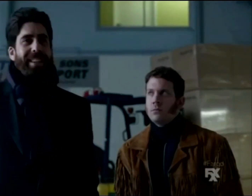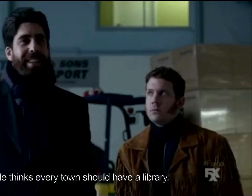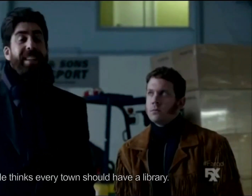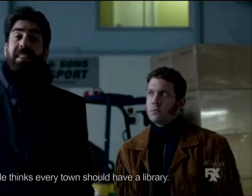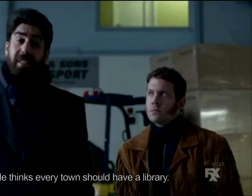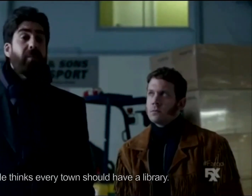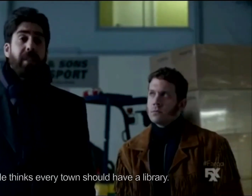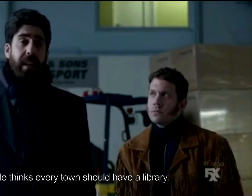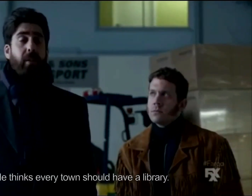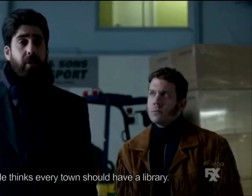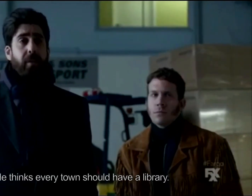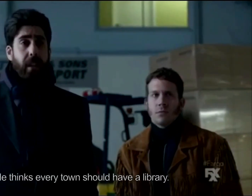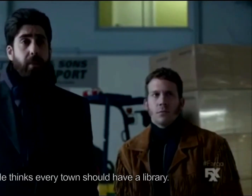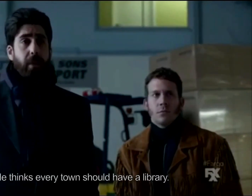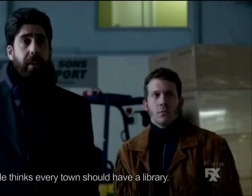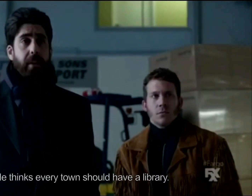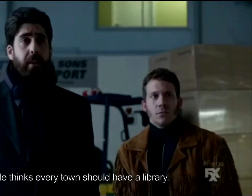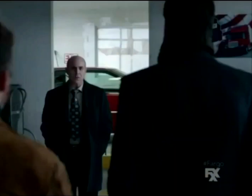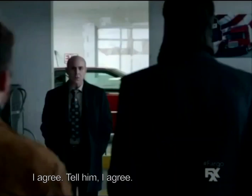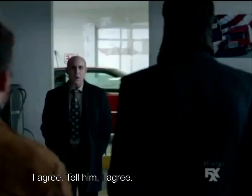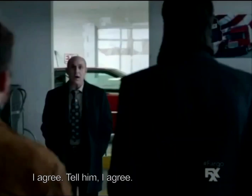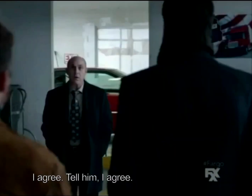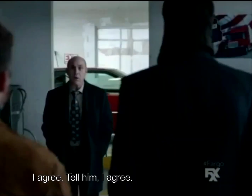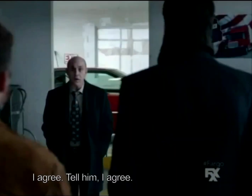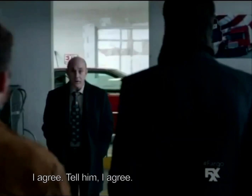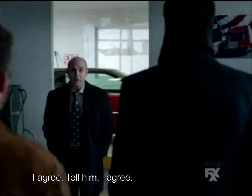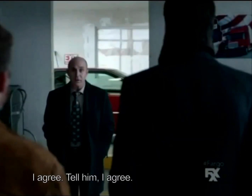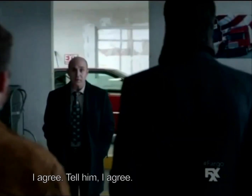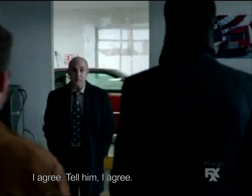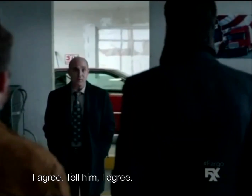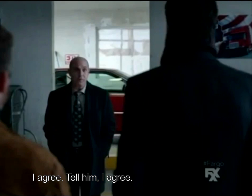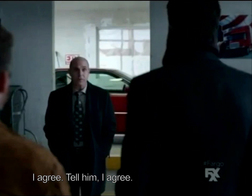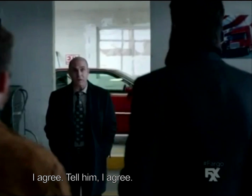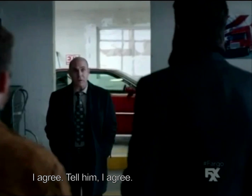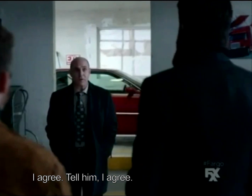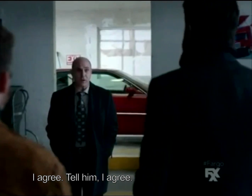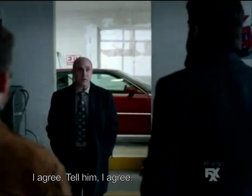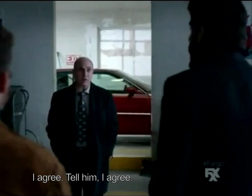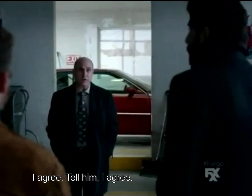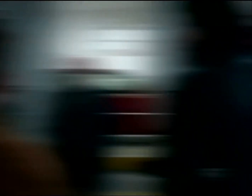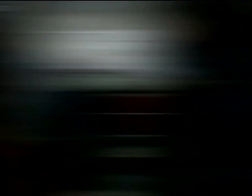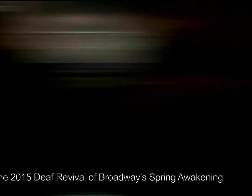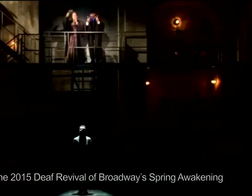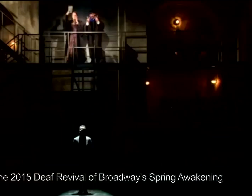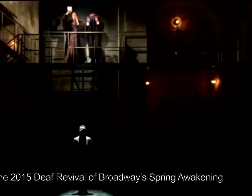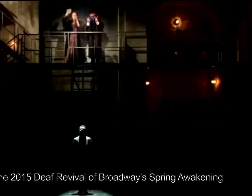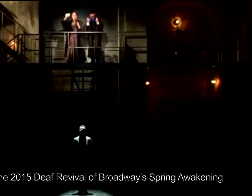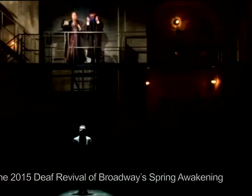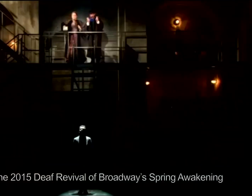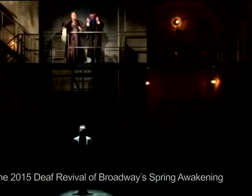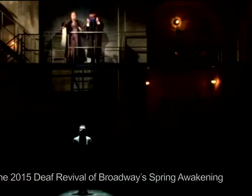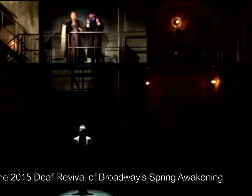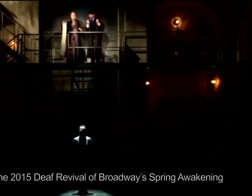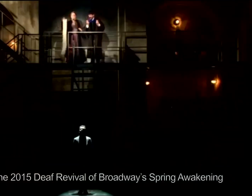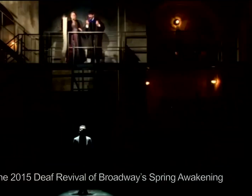He thinks every town should have a library. I agree. Tell him I agree. And in the 2015